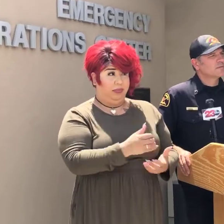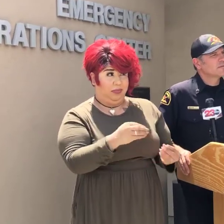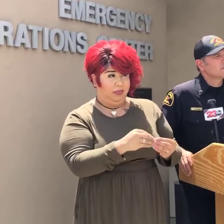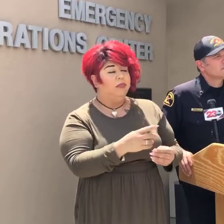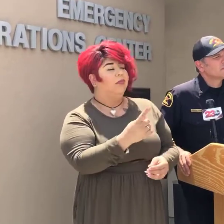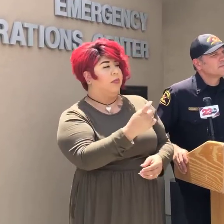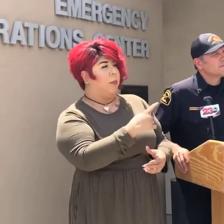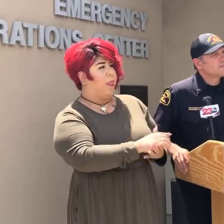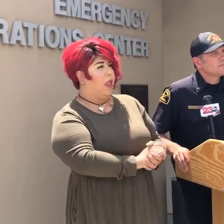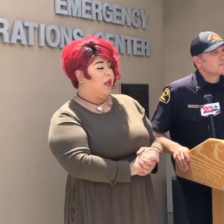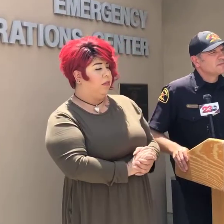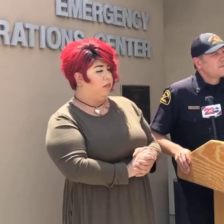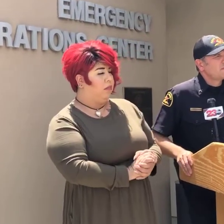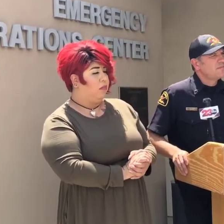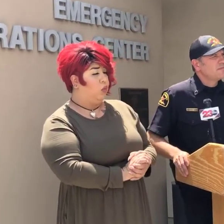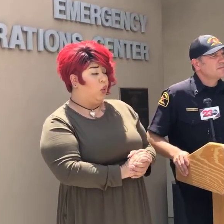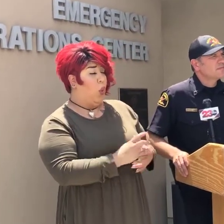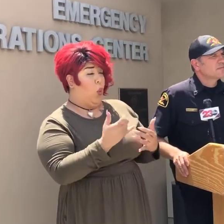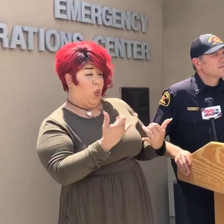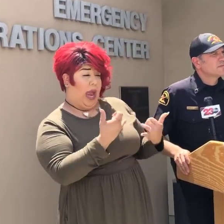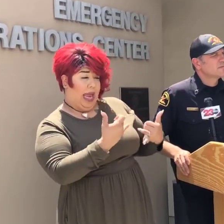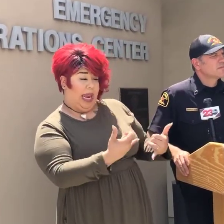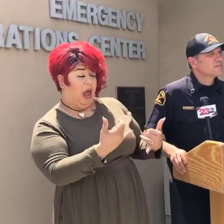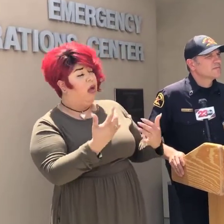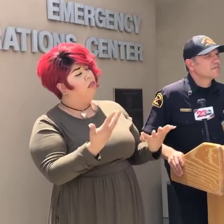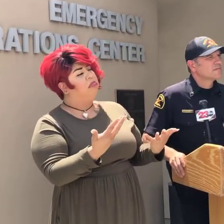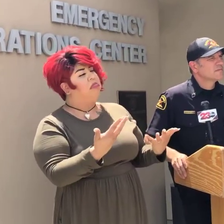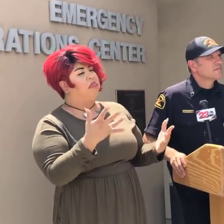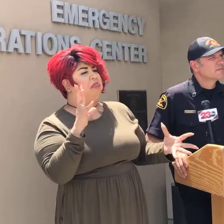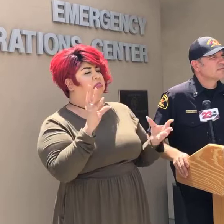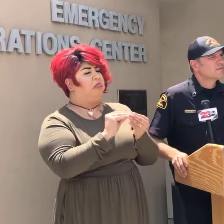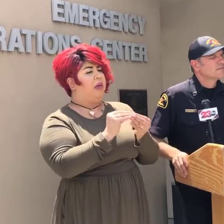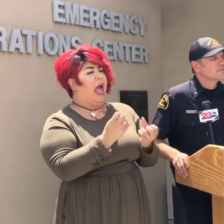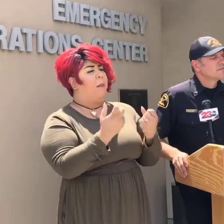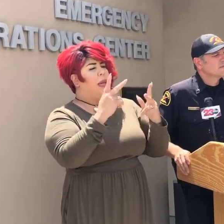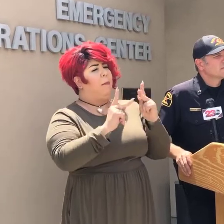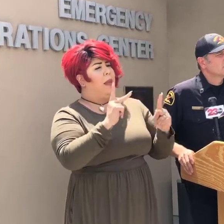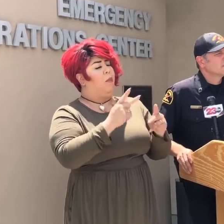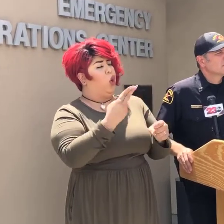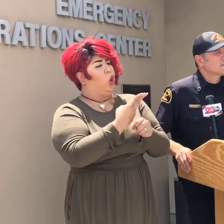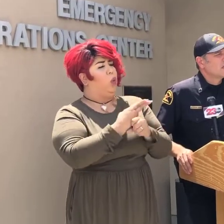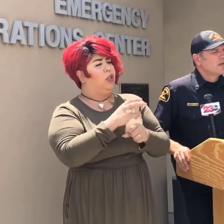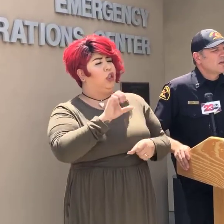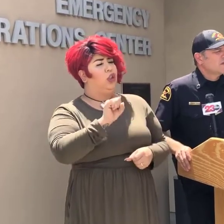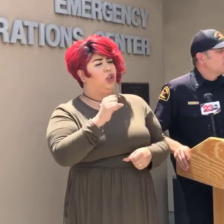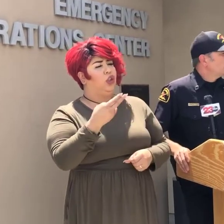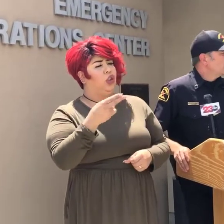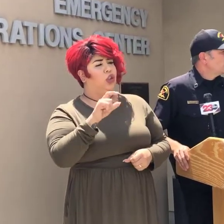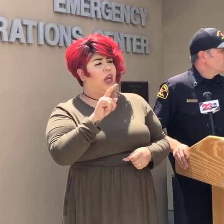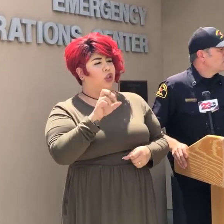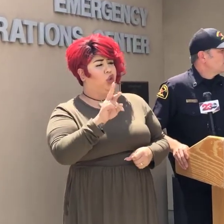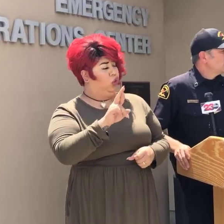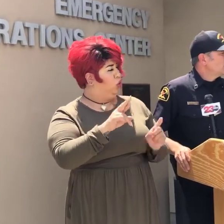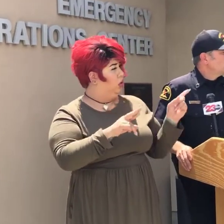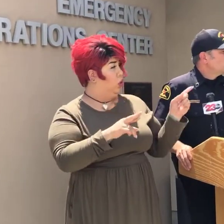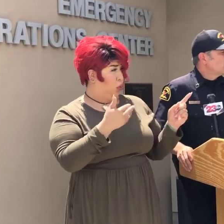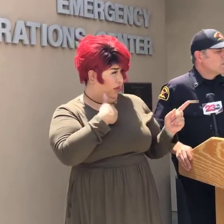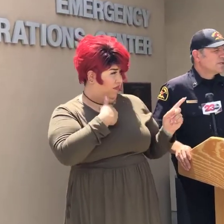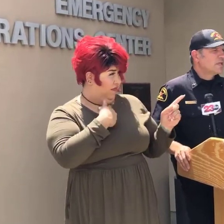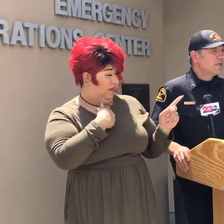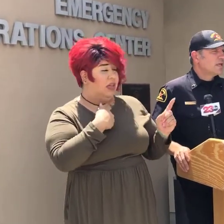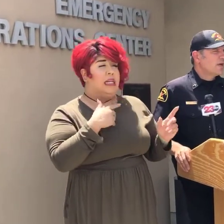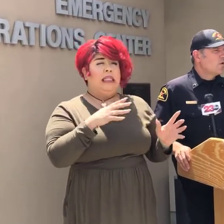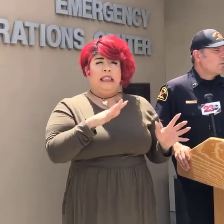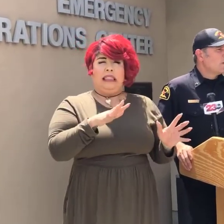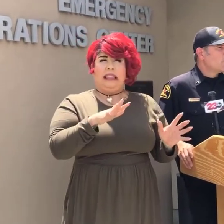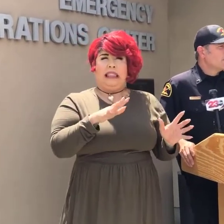As of right now, how many people are making use of the shelter? Do you have that number?